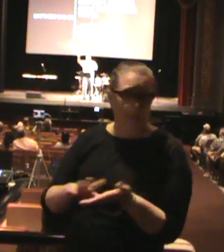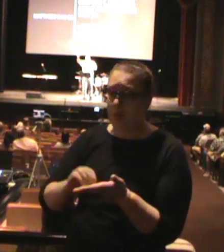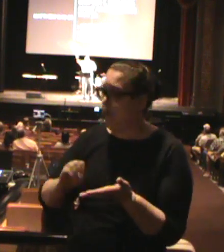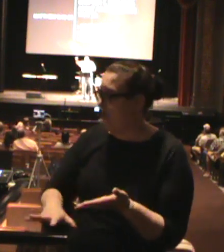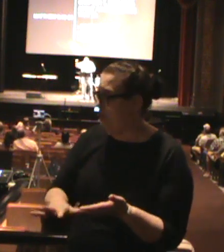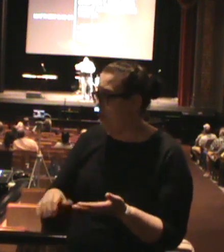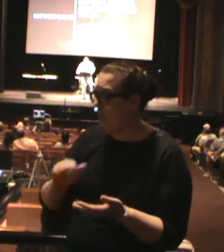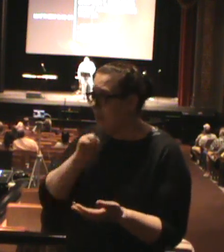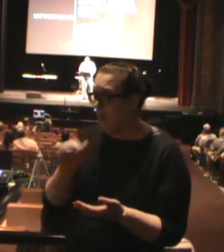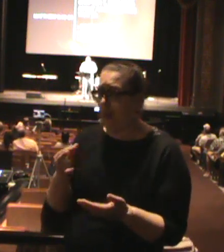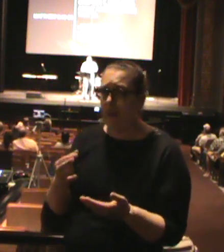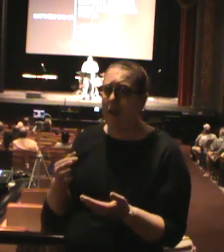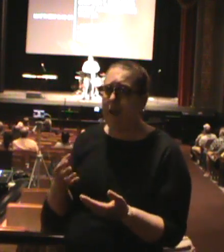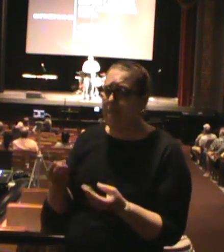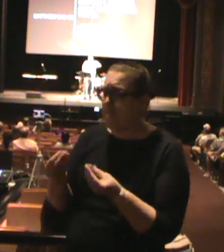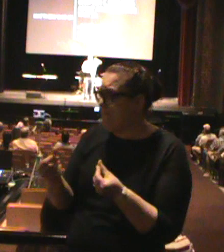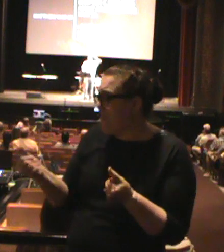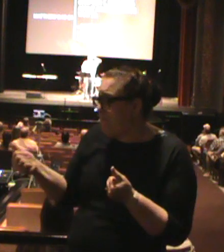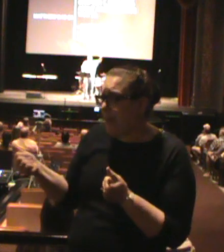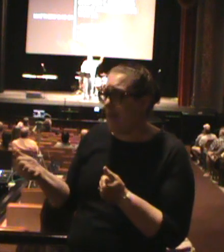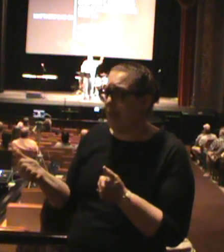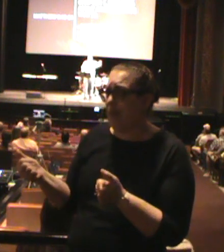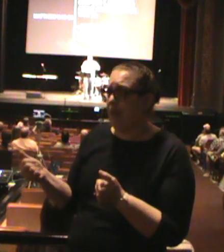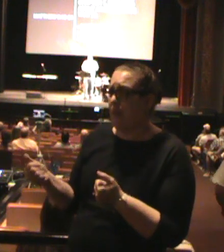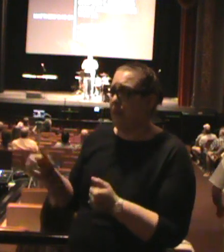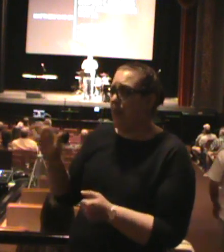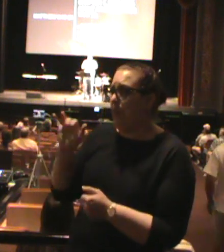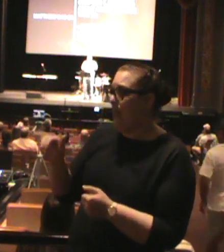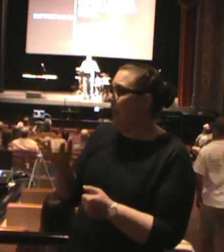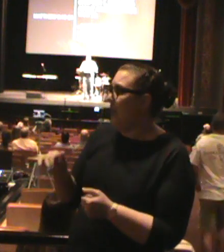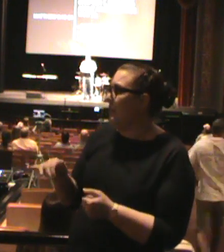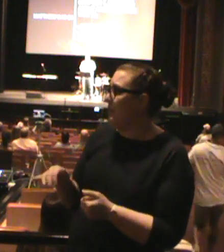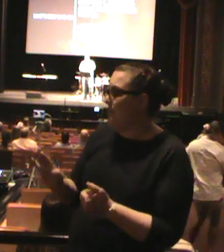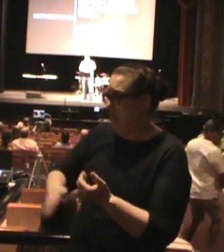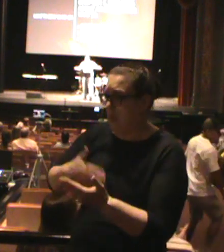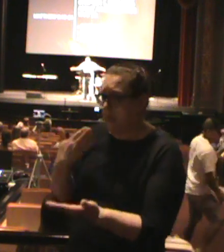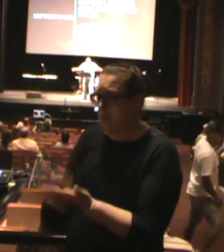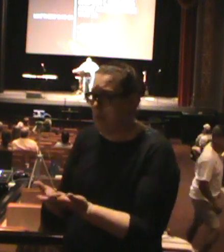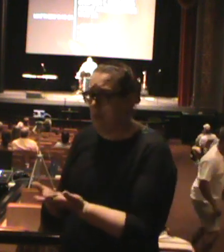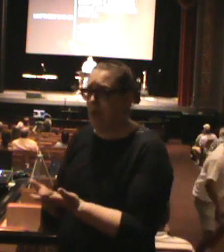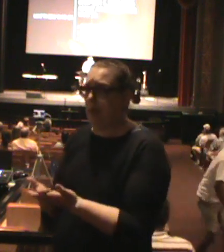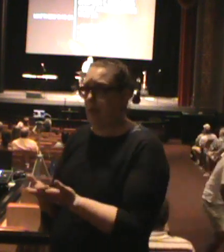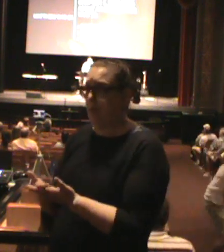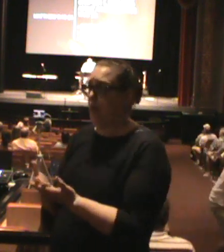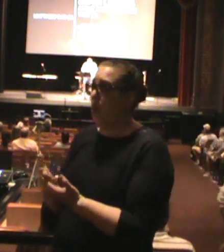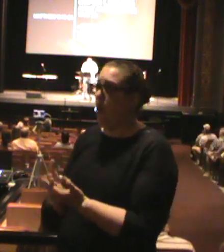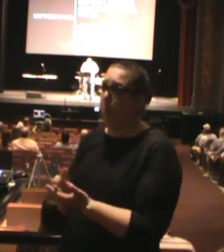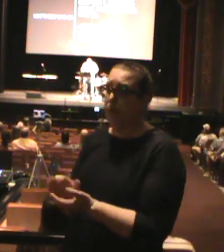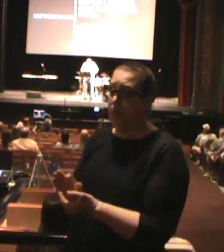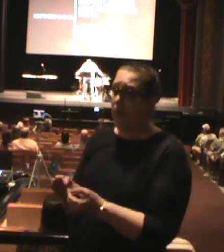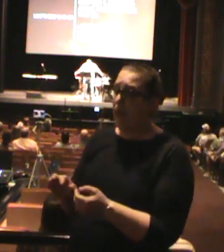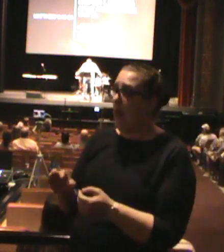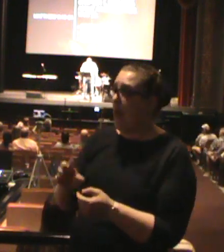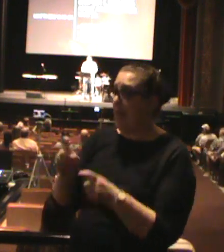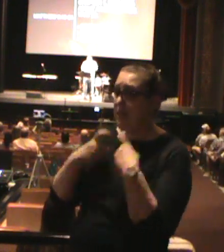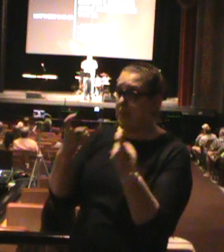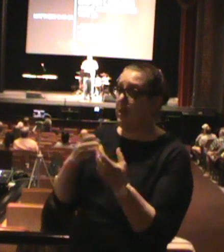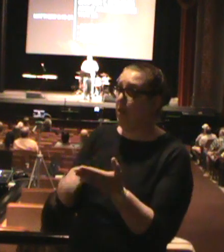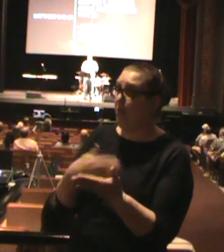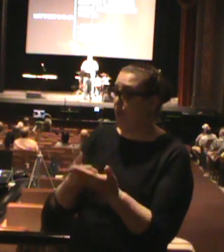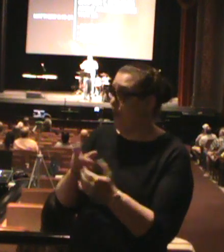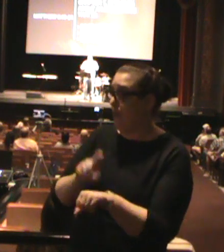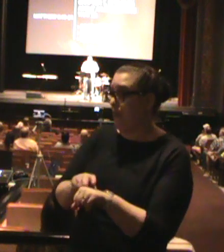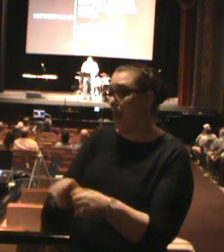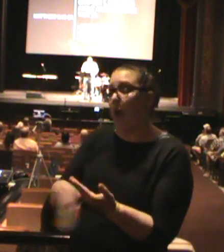will not fade away, church. An inheritance that is death-proof, an inheritance that is sin-proof, an inheritance that is time-proof.